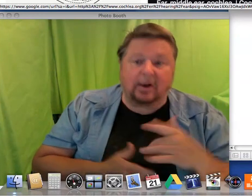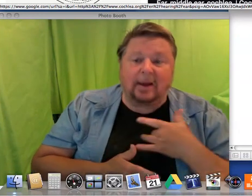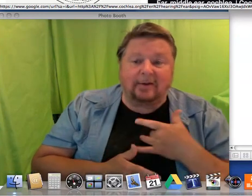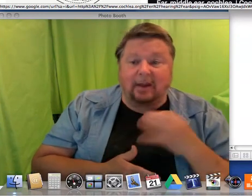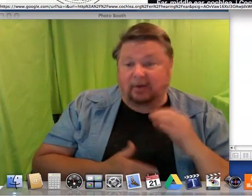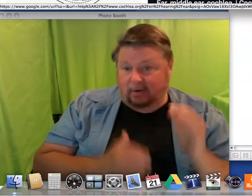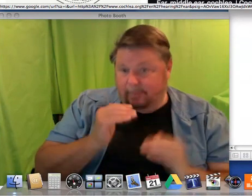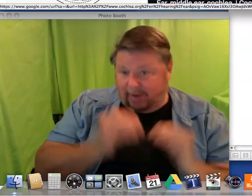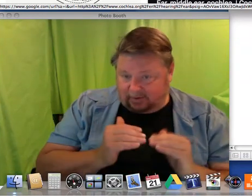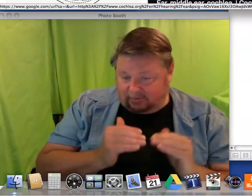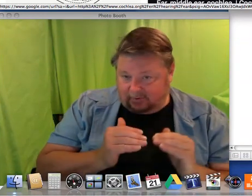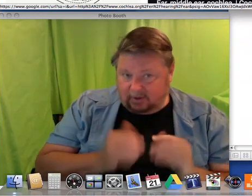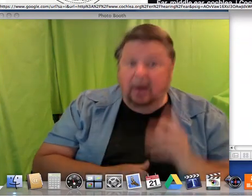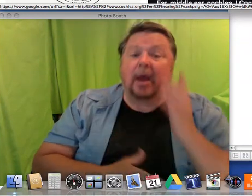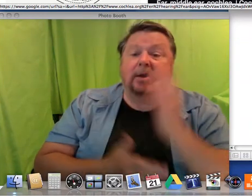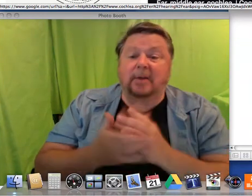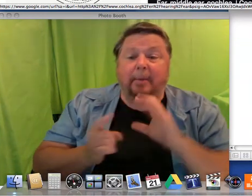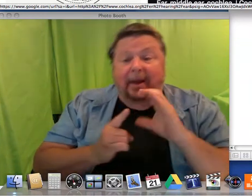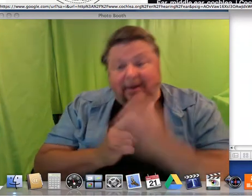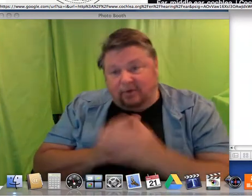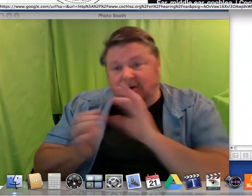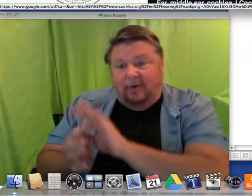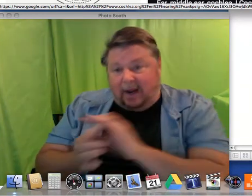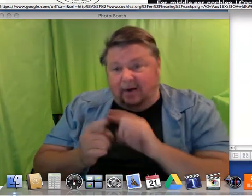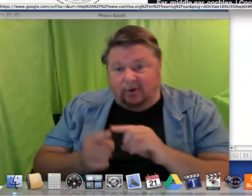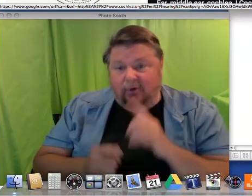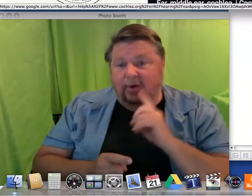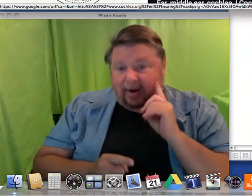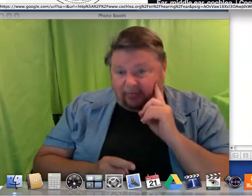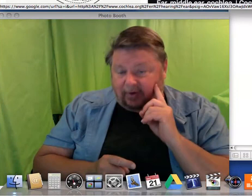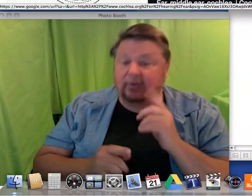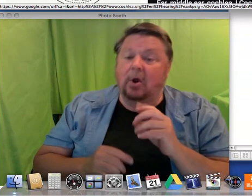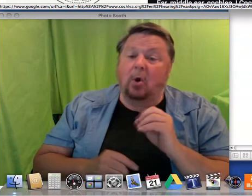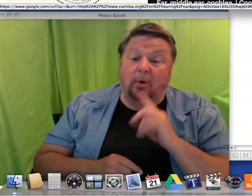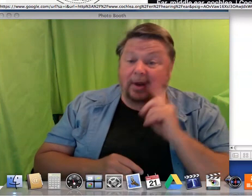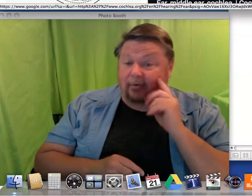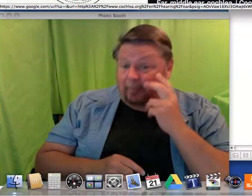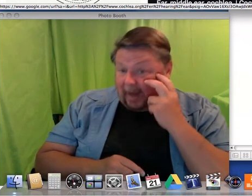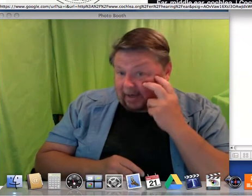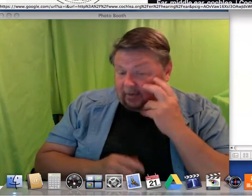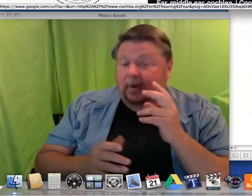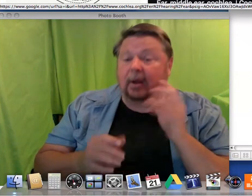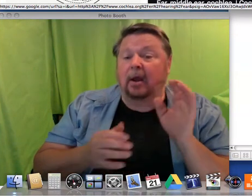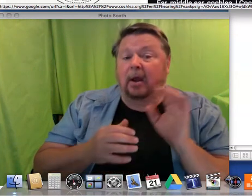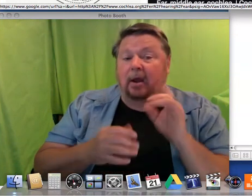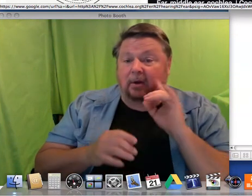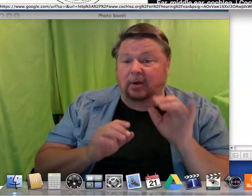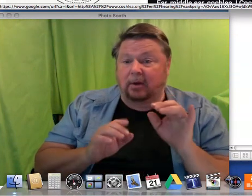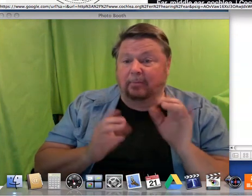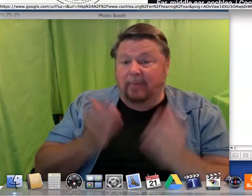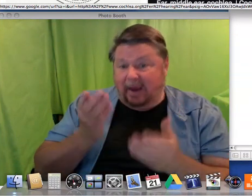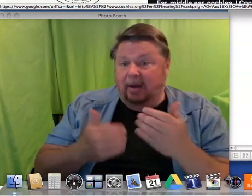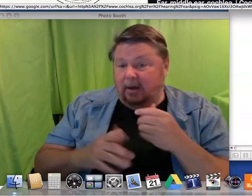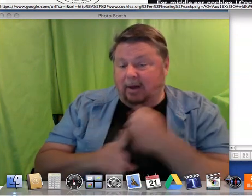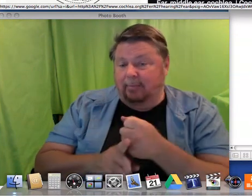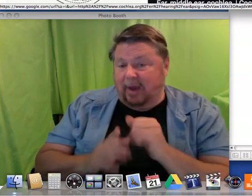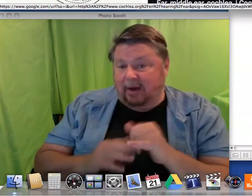diminished sense of balance. Some conditions related to deafness or deaf blindness